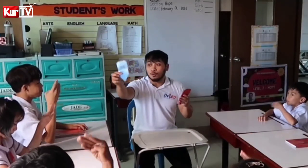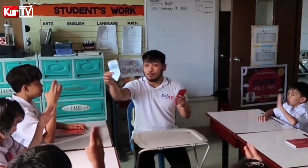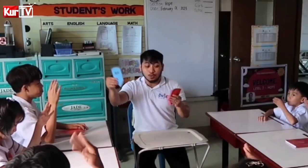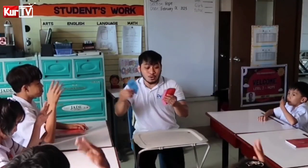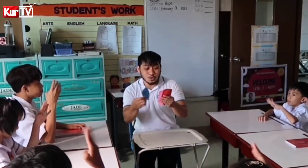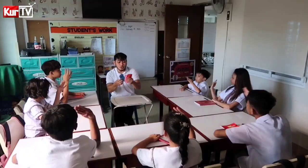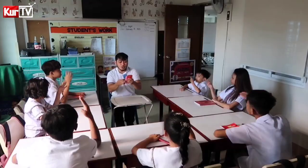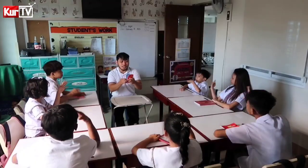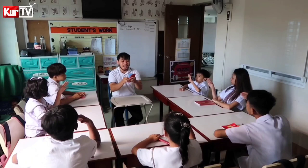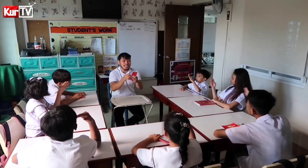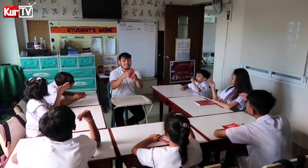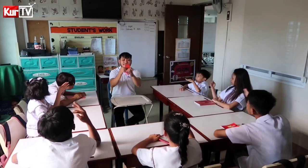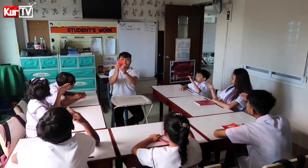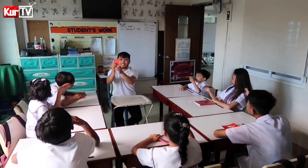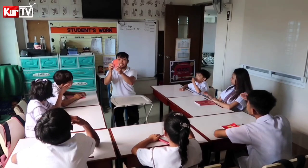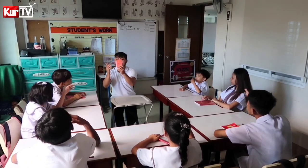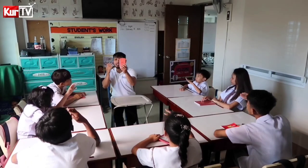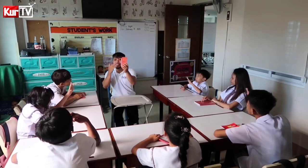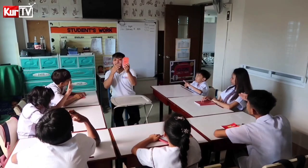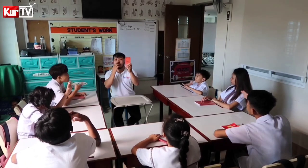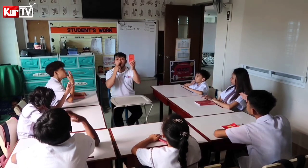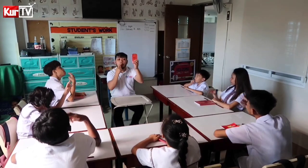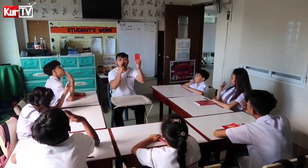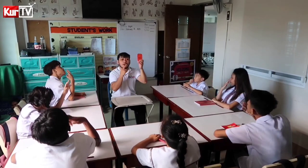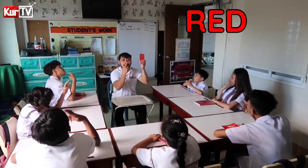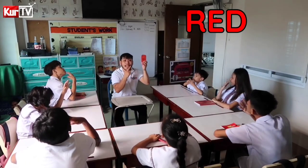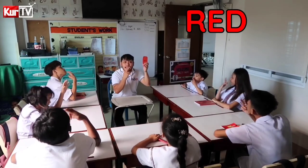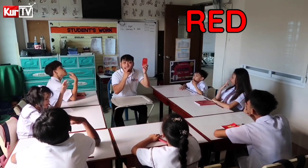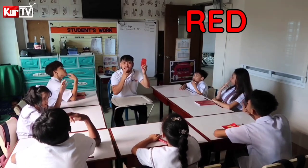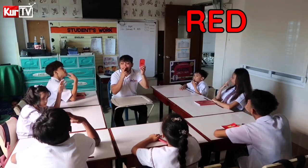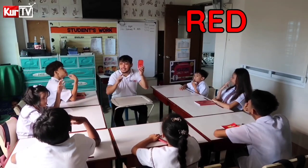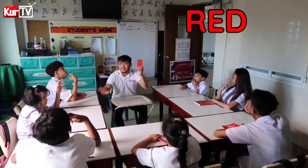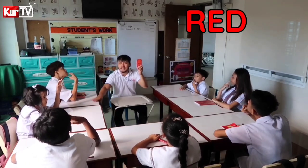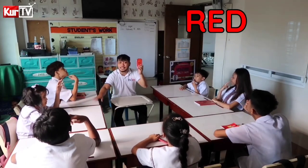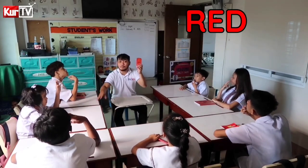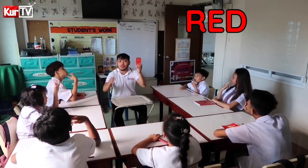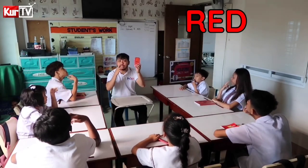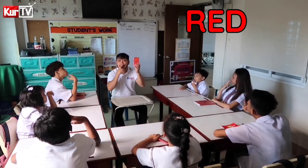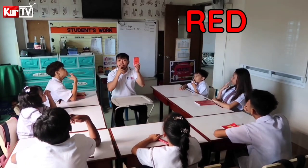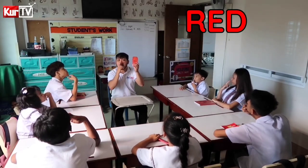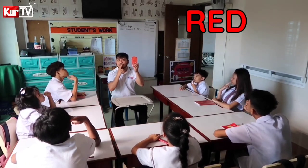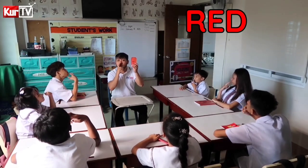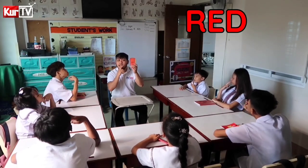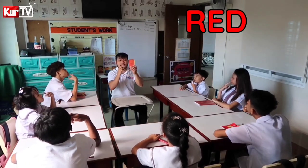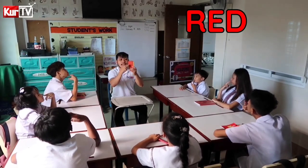Blue. Next. Red. Sabrina. It's red.